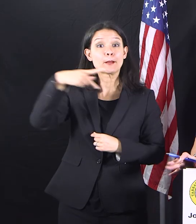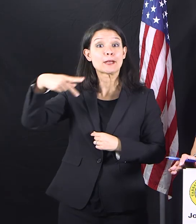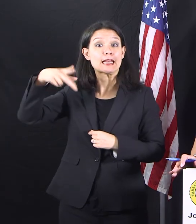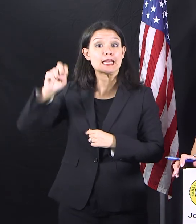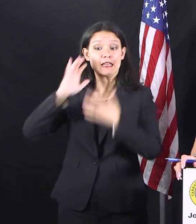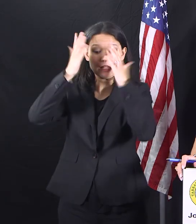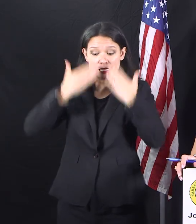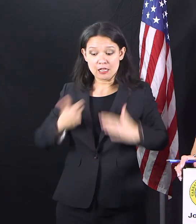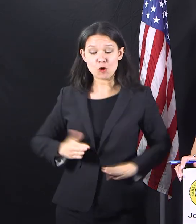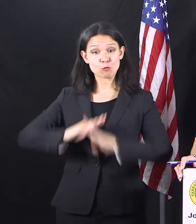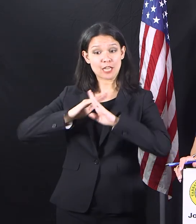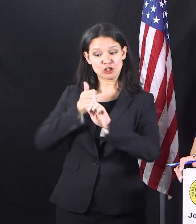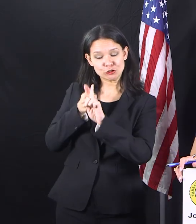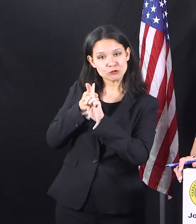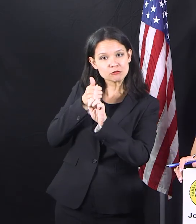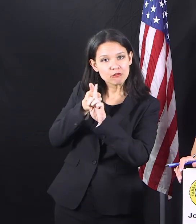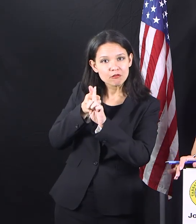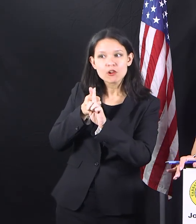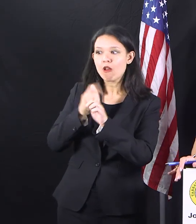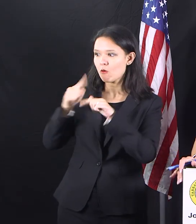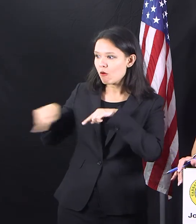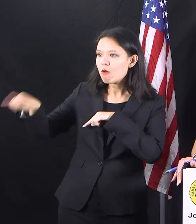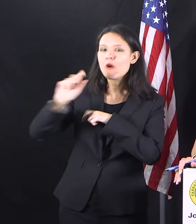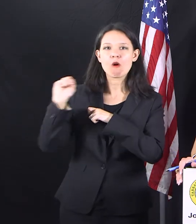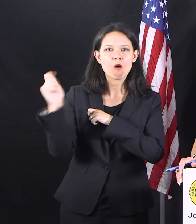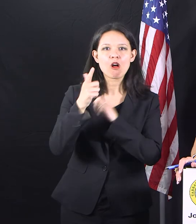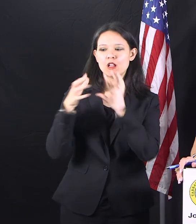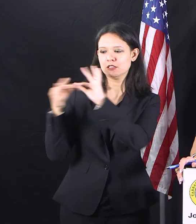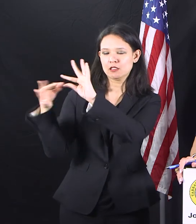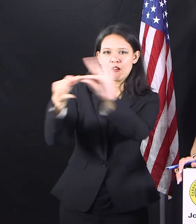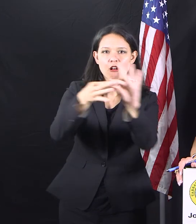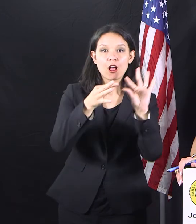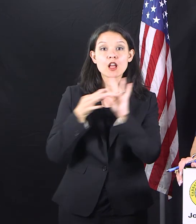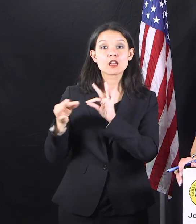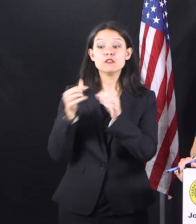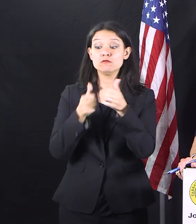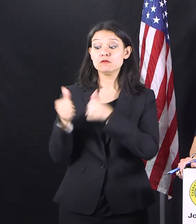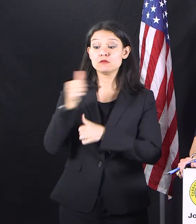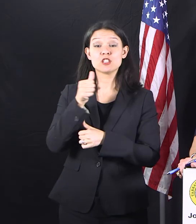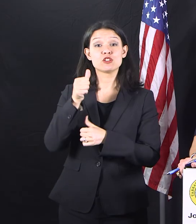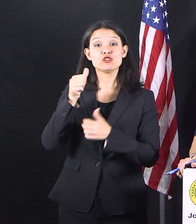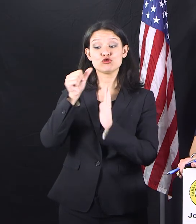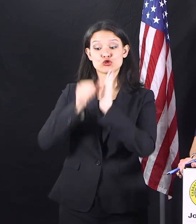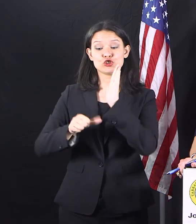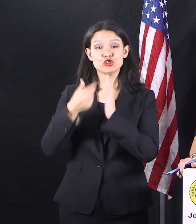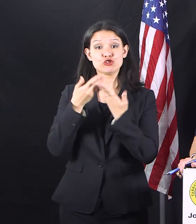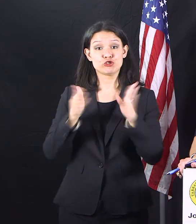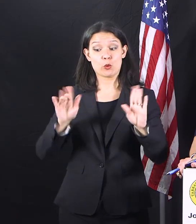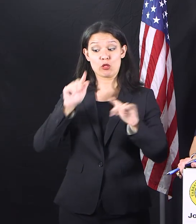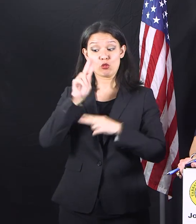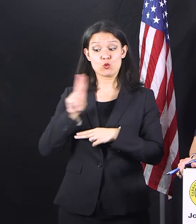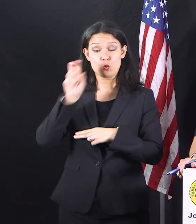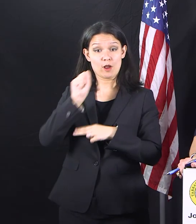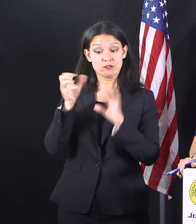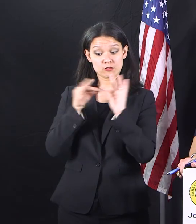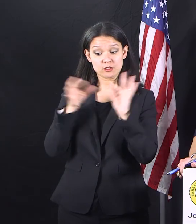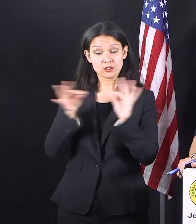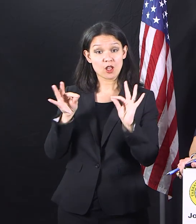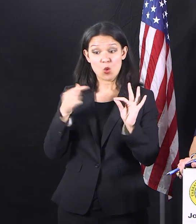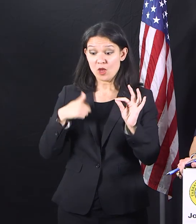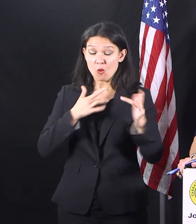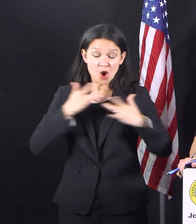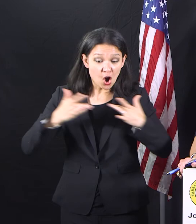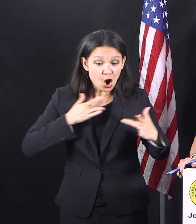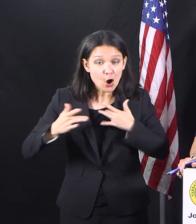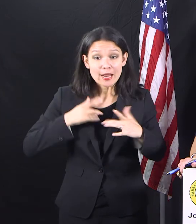personal protection equipment, everybody is. The Surgeon General of the U.S. this morning said, we can't worry ourselves, we can't